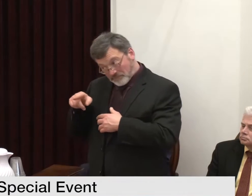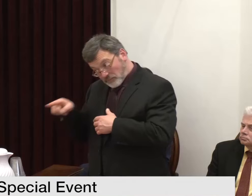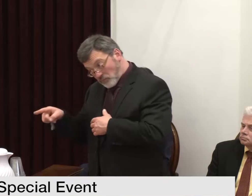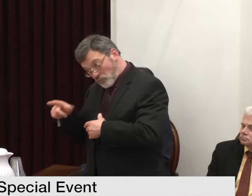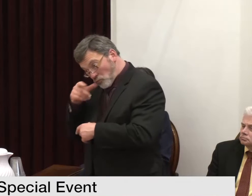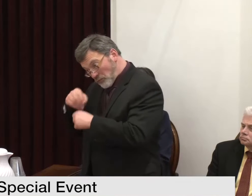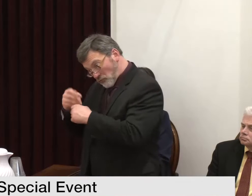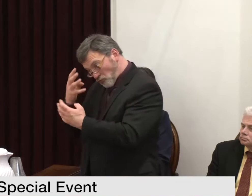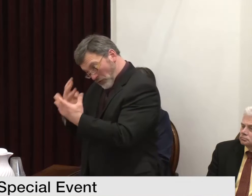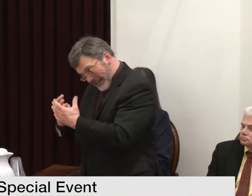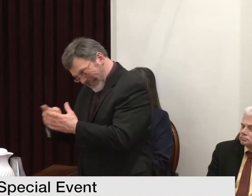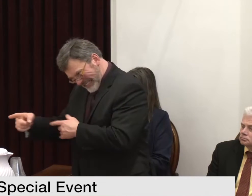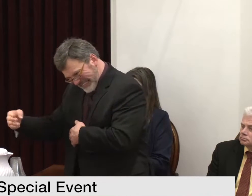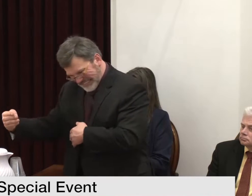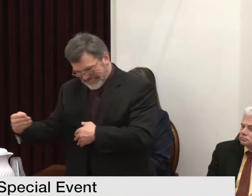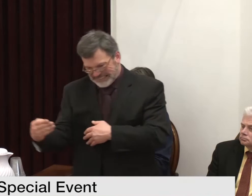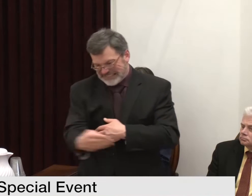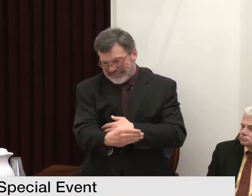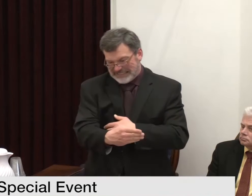wraparound services.